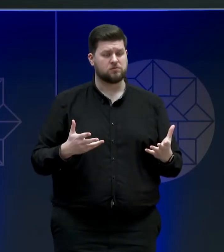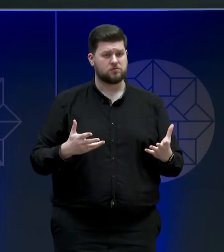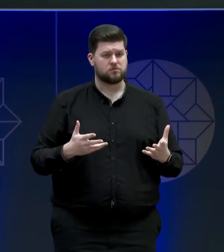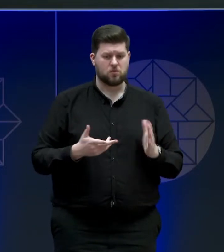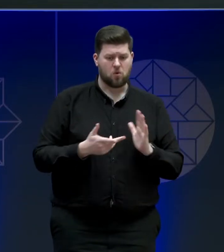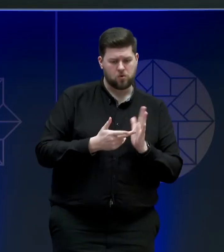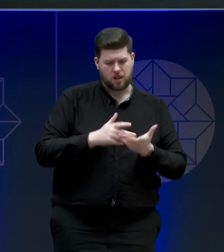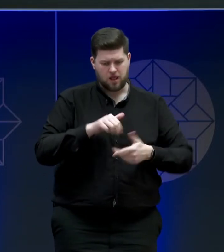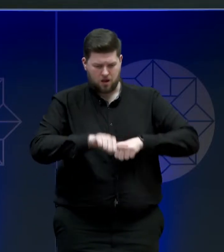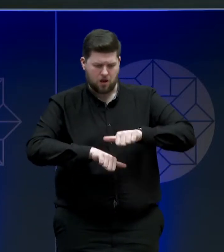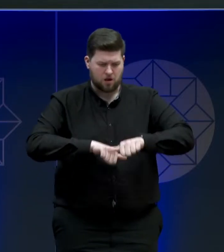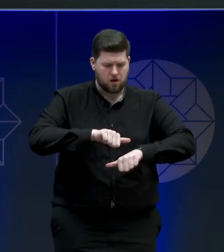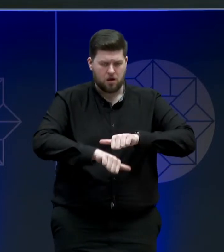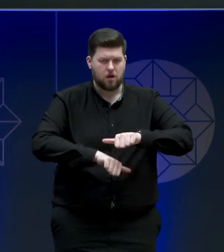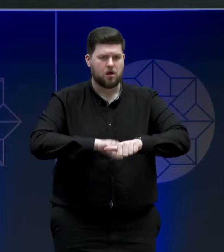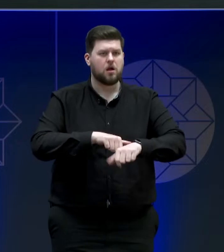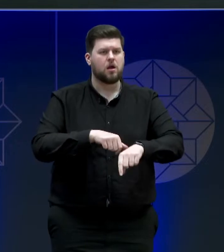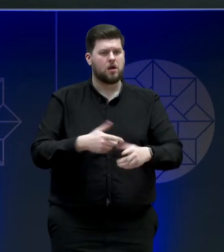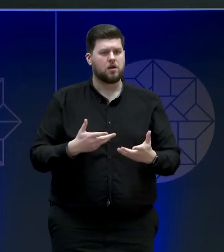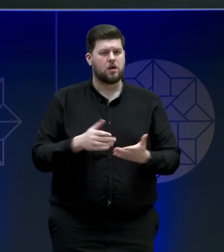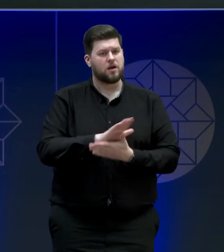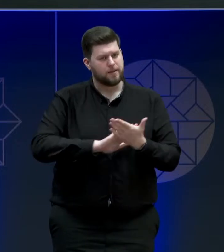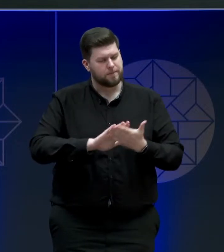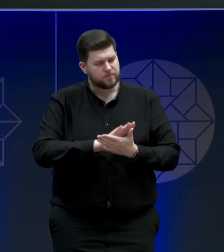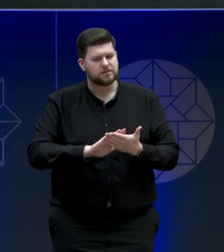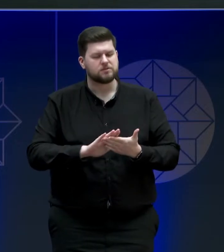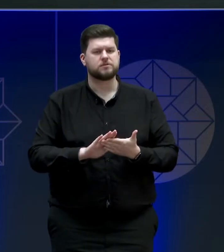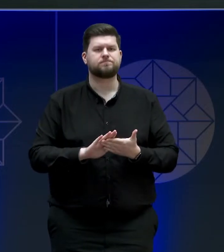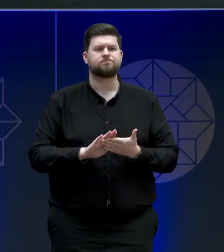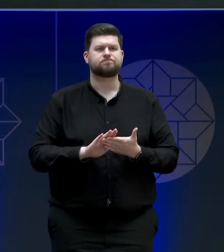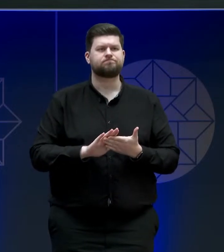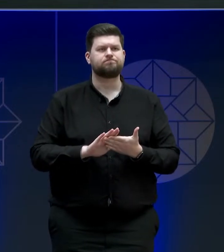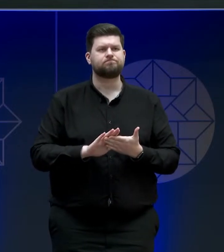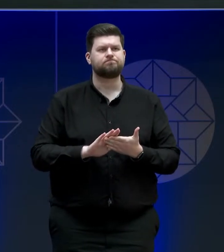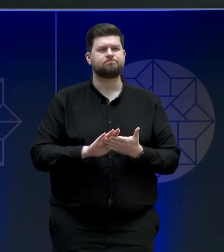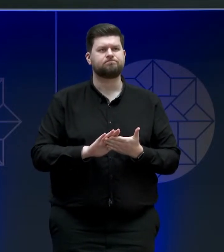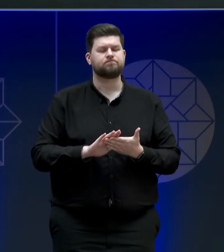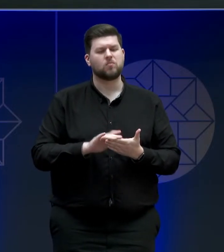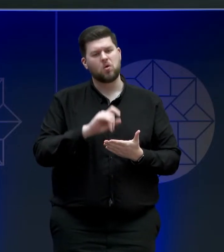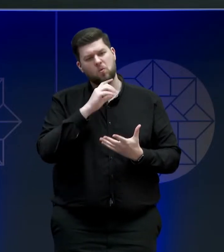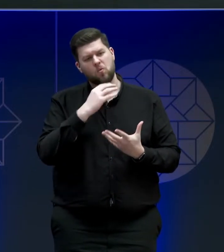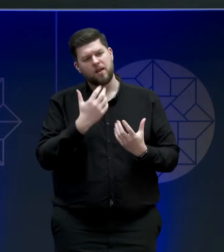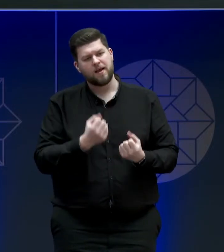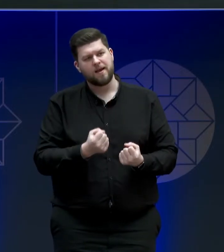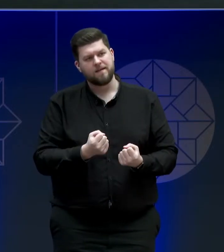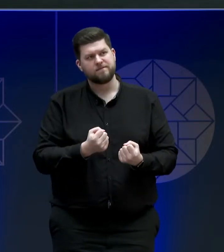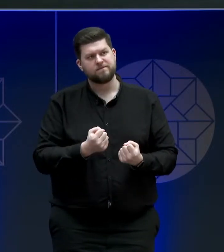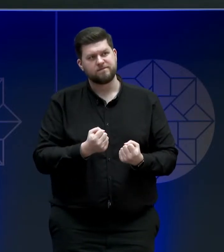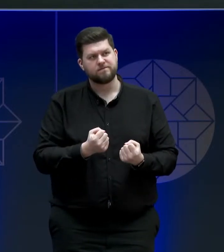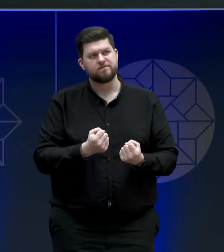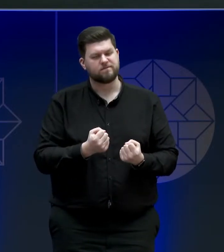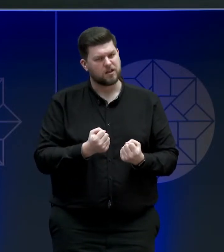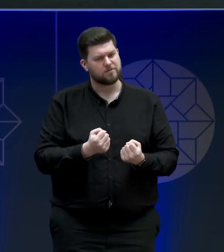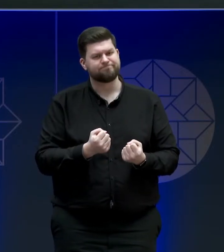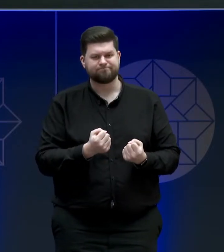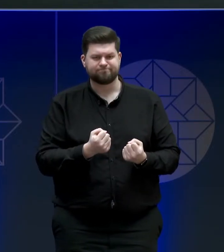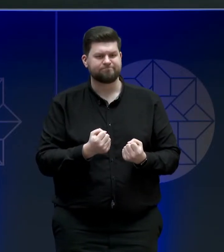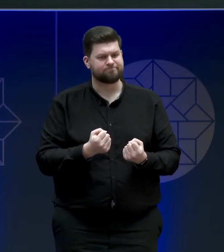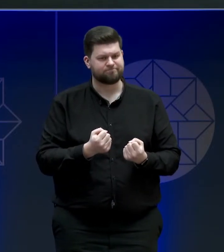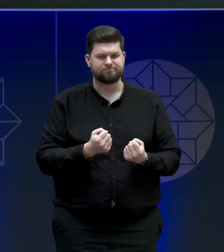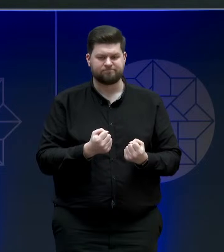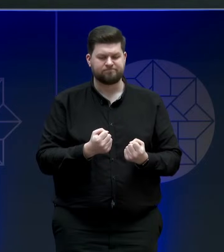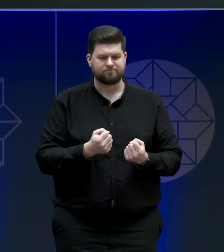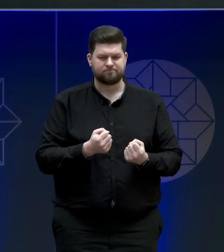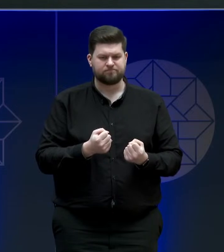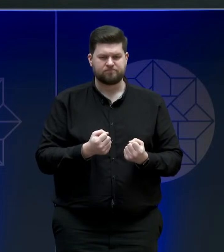environment, what that will mean is that there will be essentially more areas to